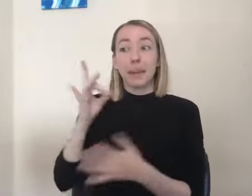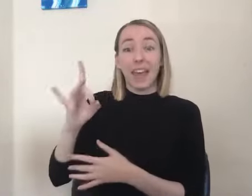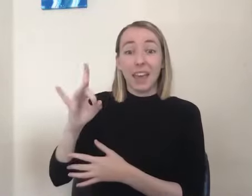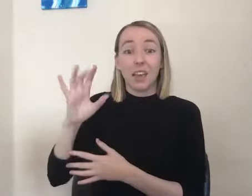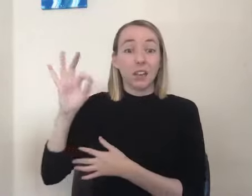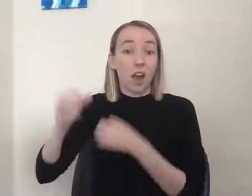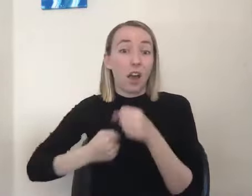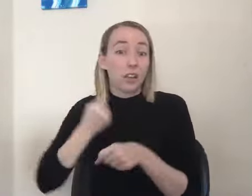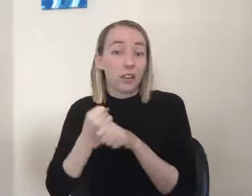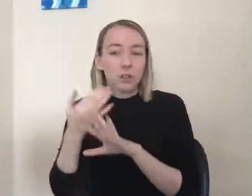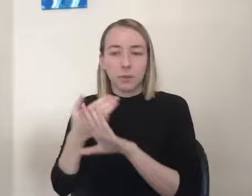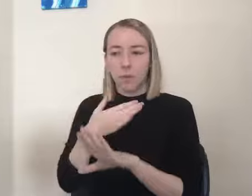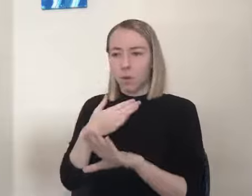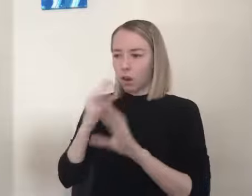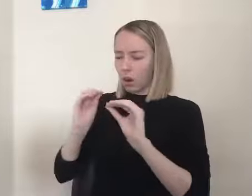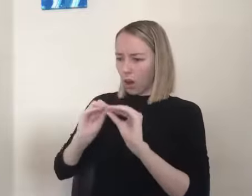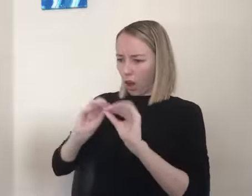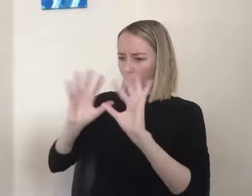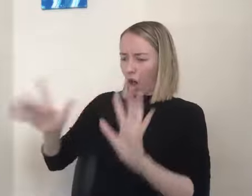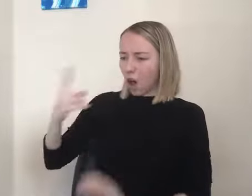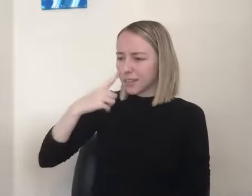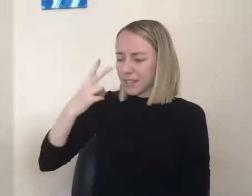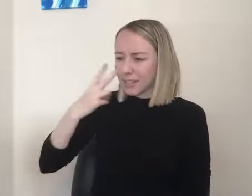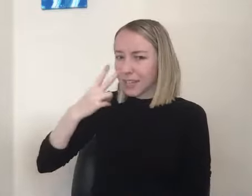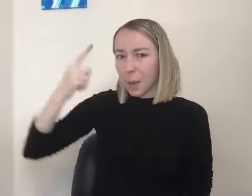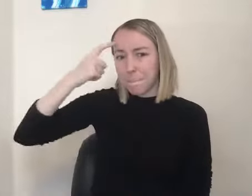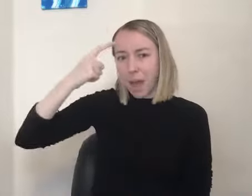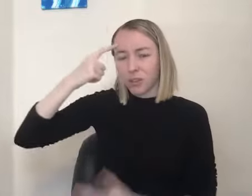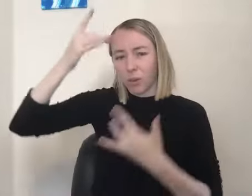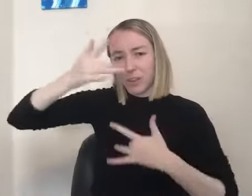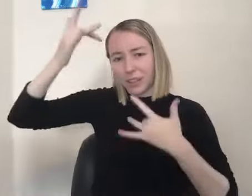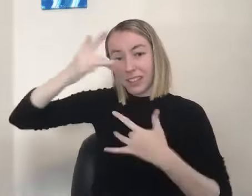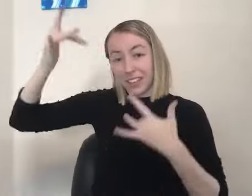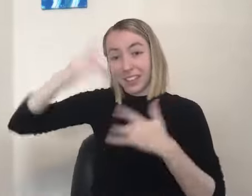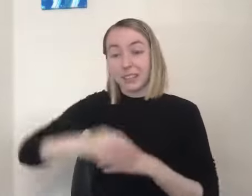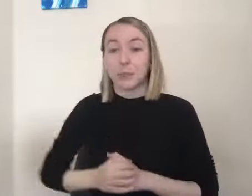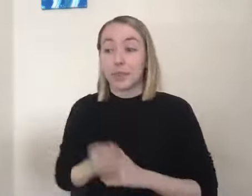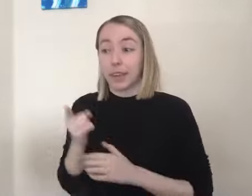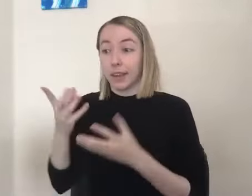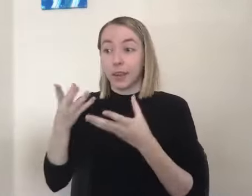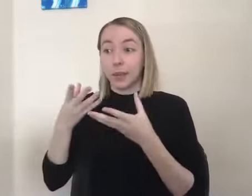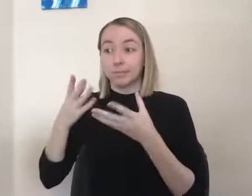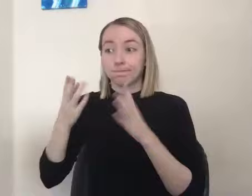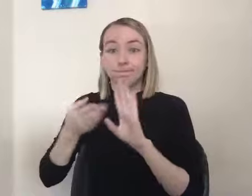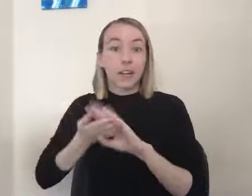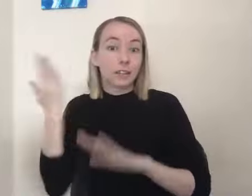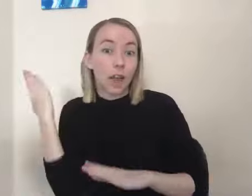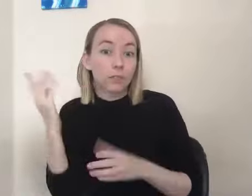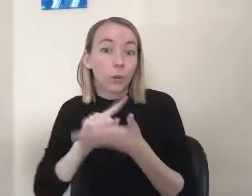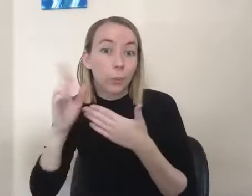frail alcoholic. I could not see that in my husband. And I was in Al-Anon a good maybe 8-9 years